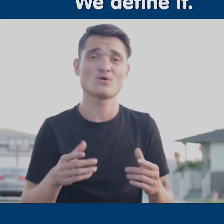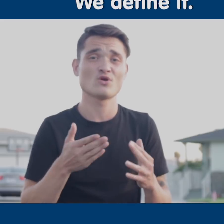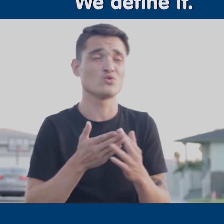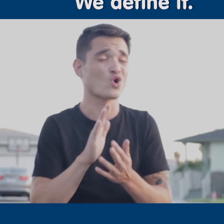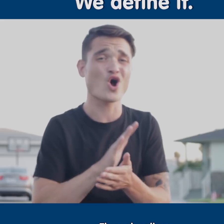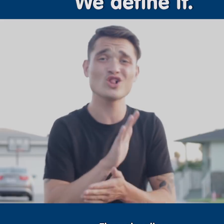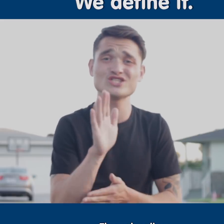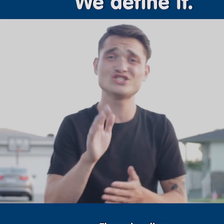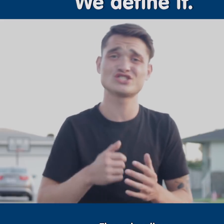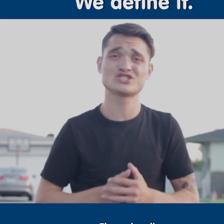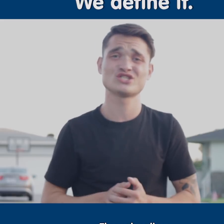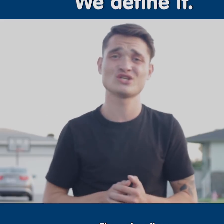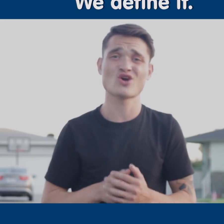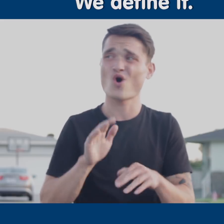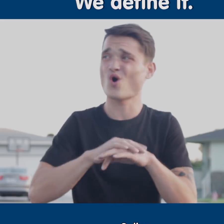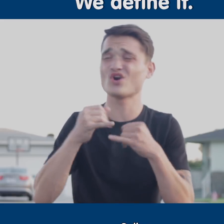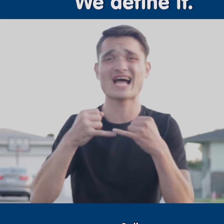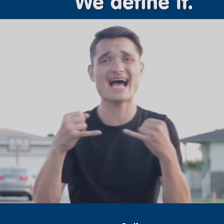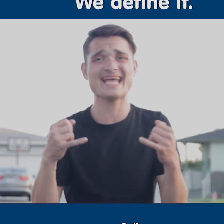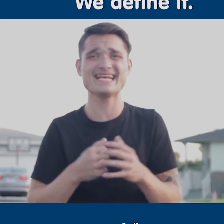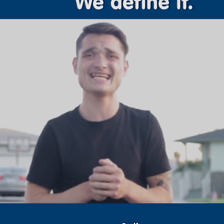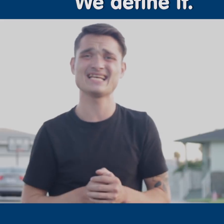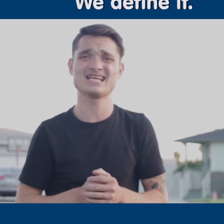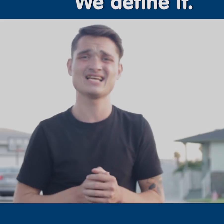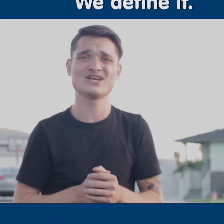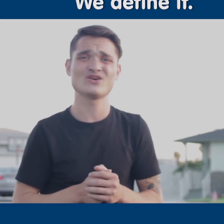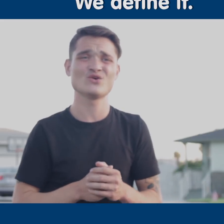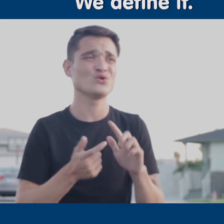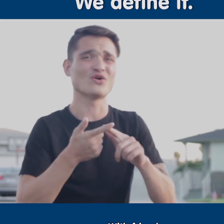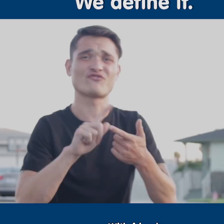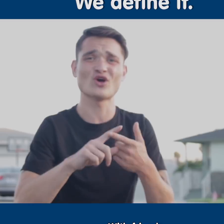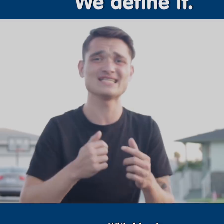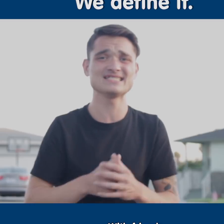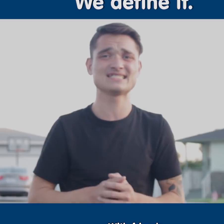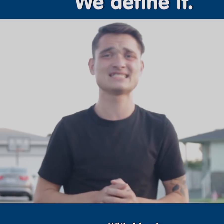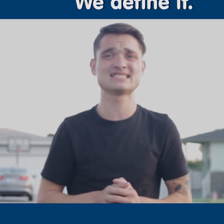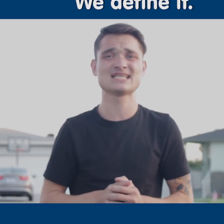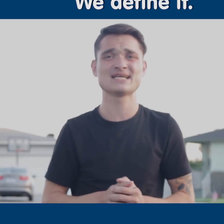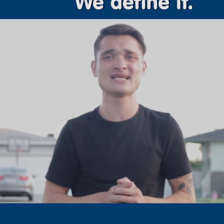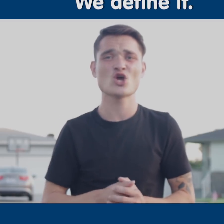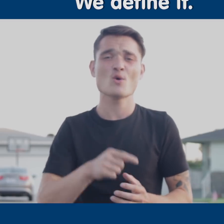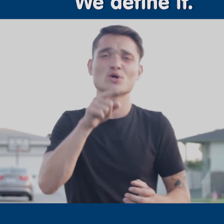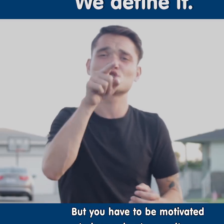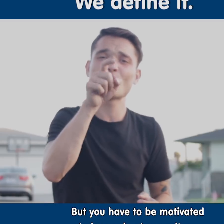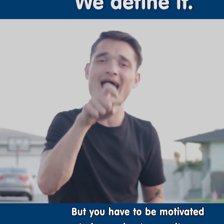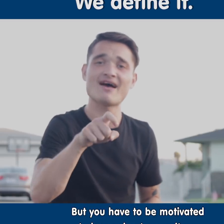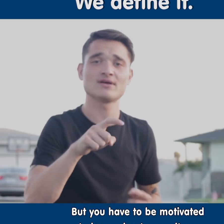Through college, online, through friends. But you have to be